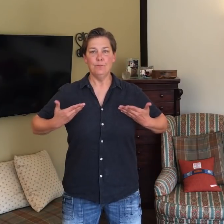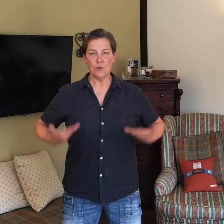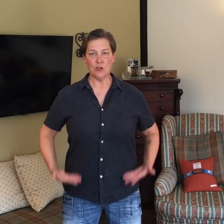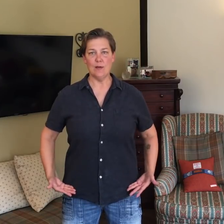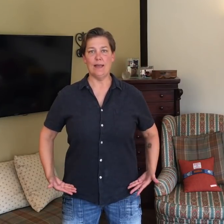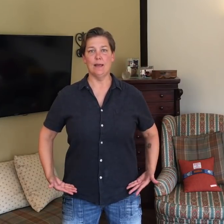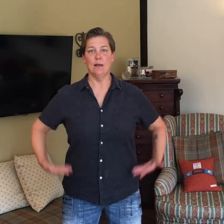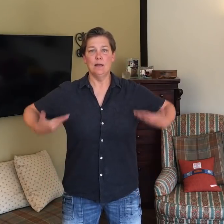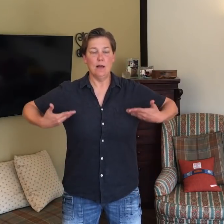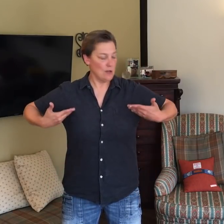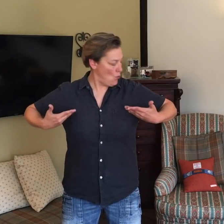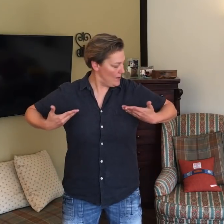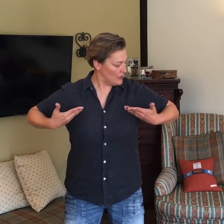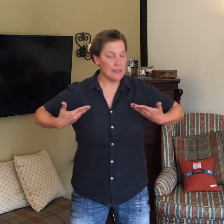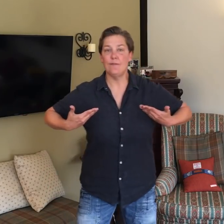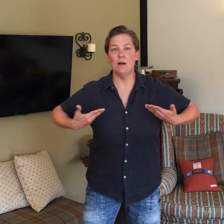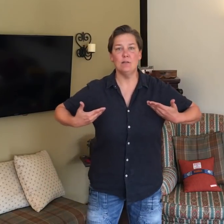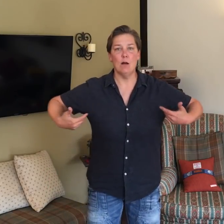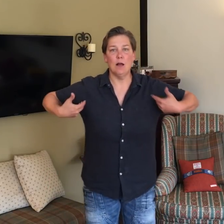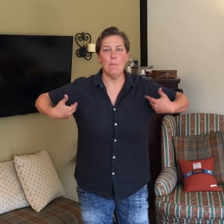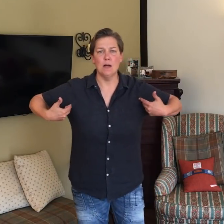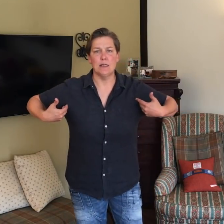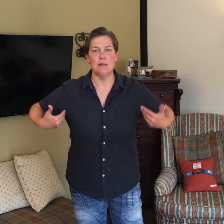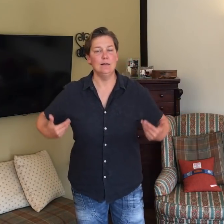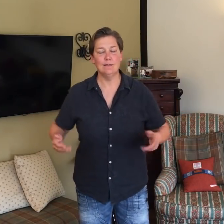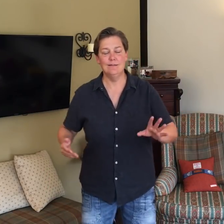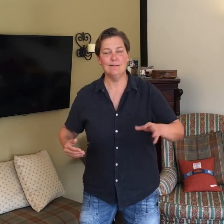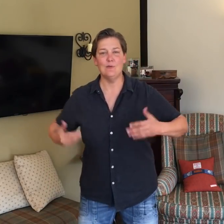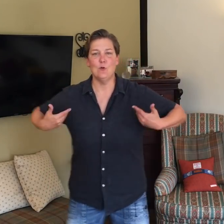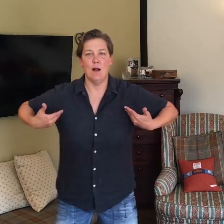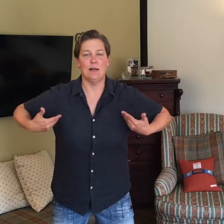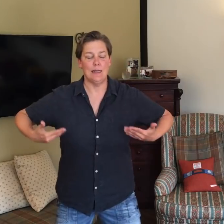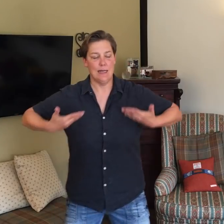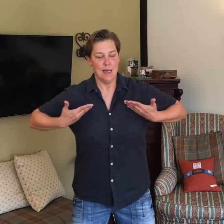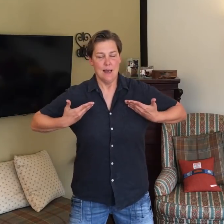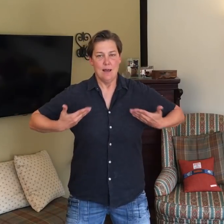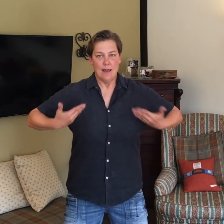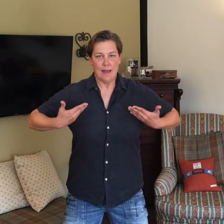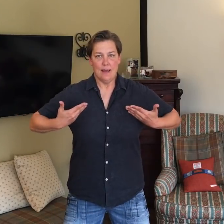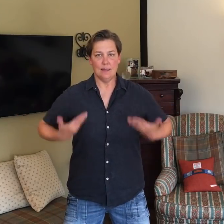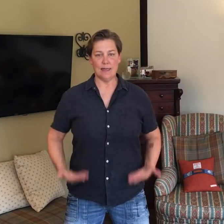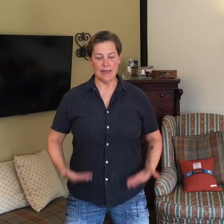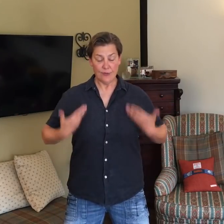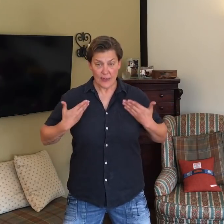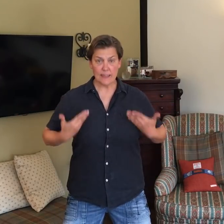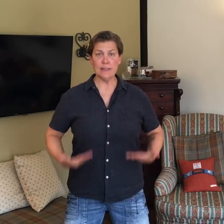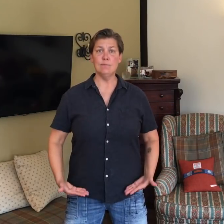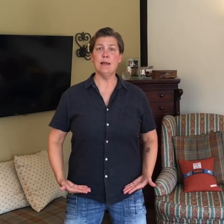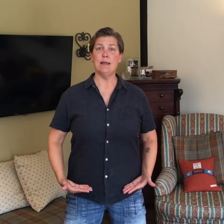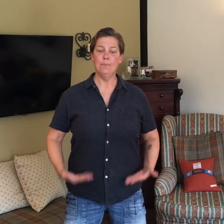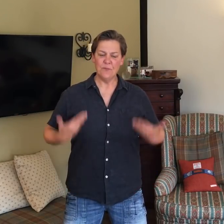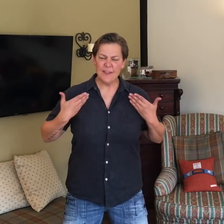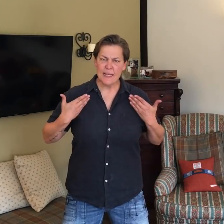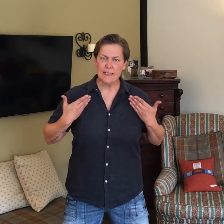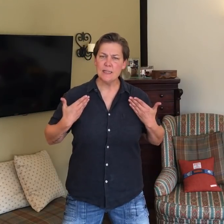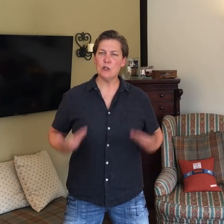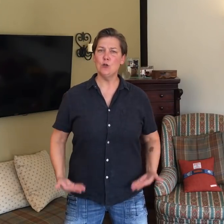to here. Almost as if under your arm, like a monkey. Don't do a monkey. Here to here. This is me. This is who I